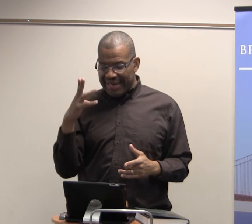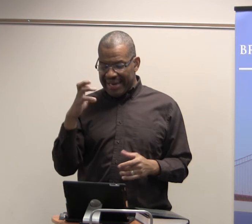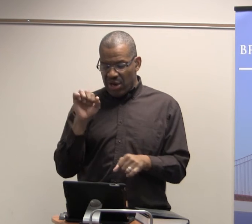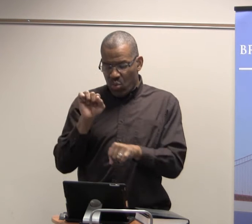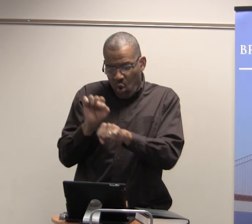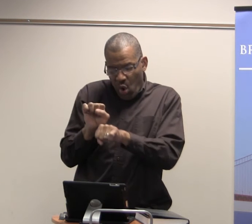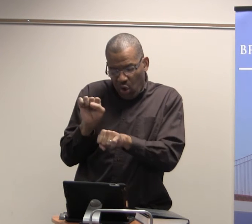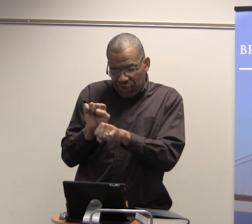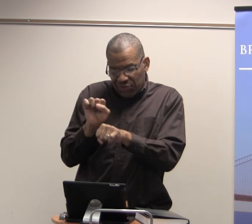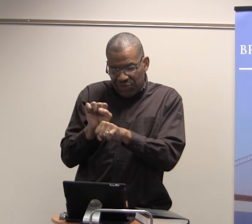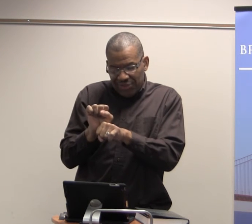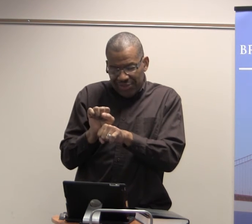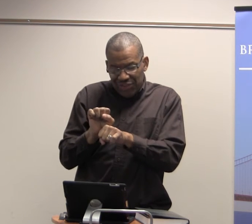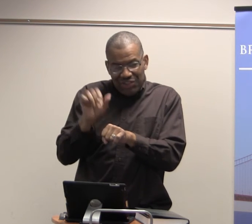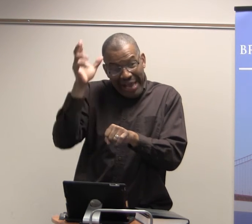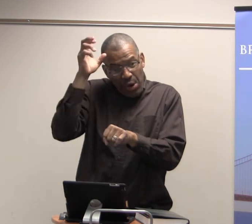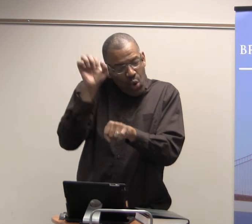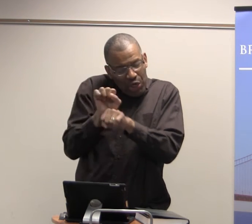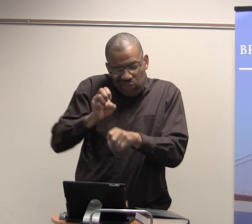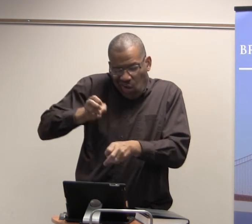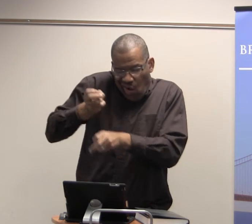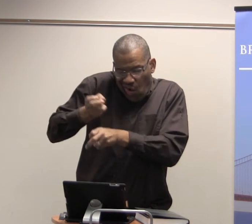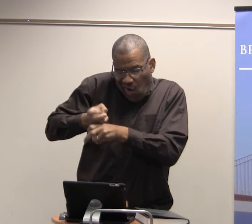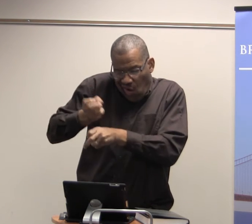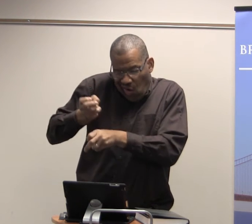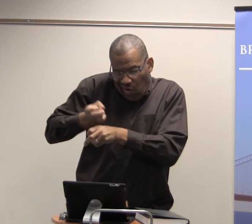he works. Satan works hard,